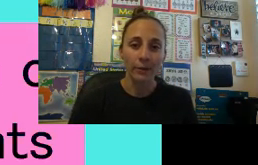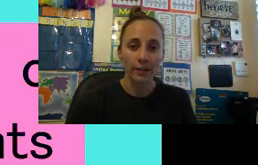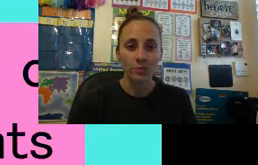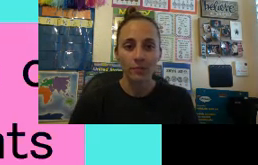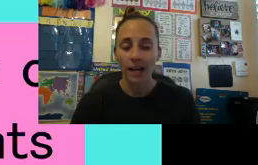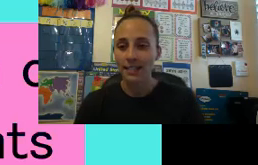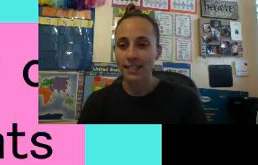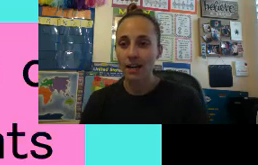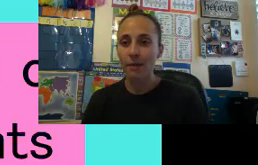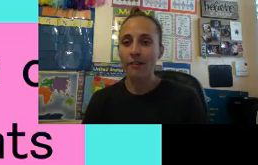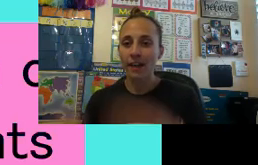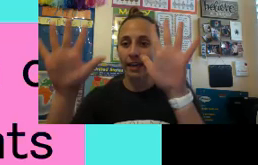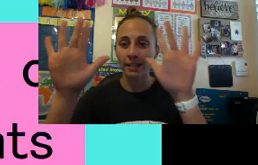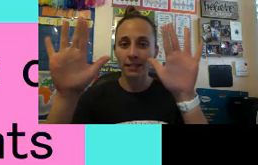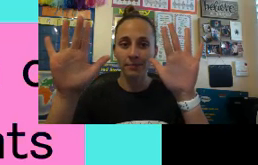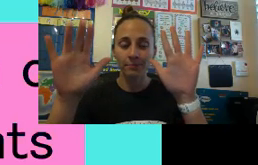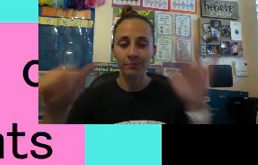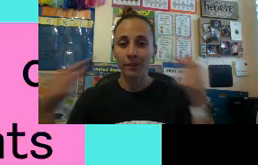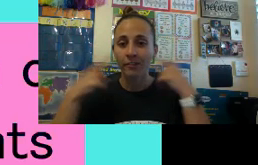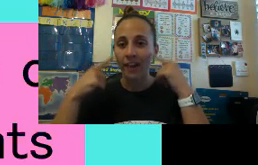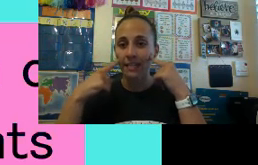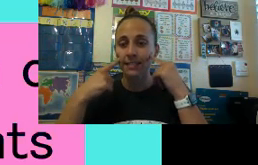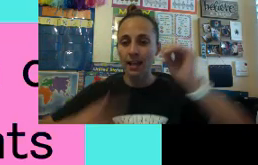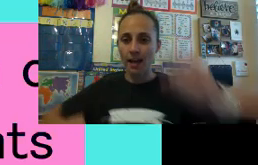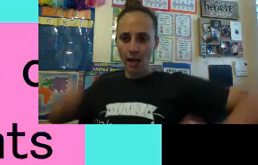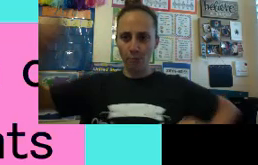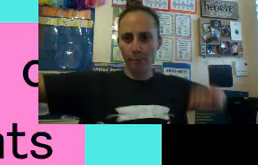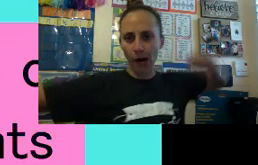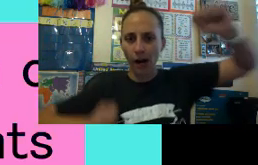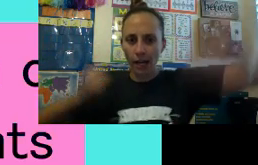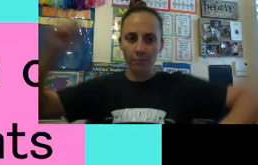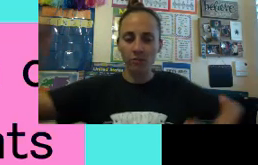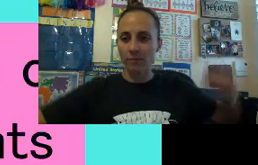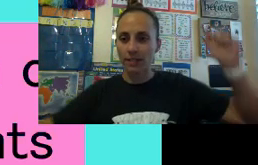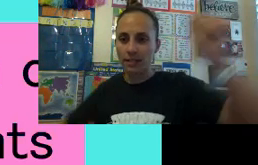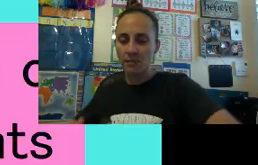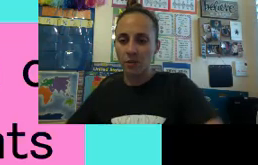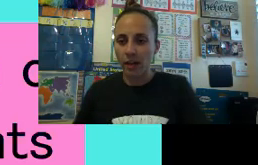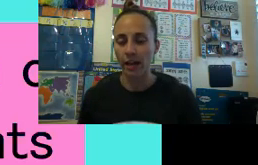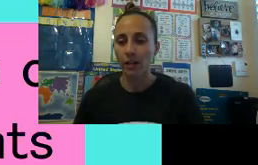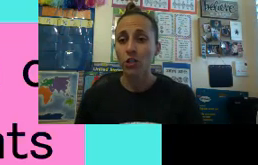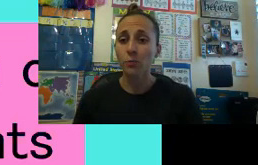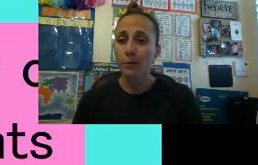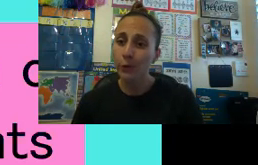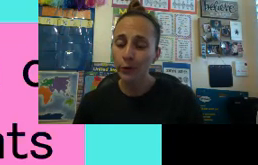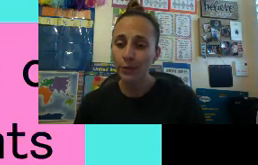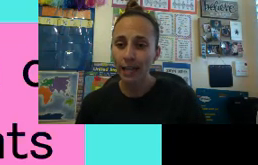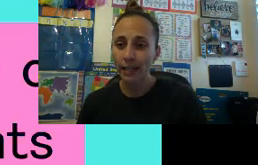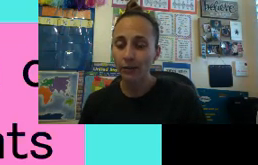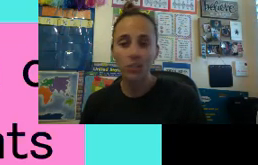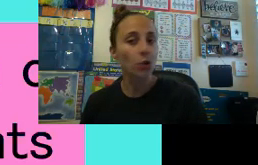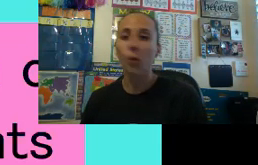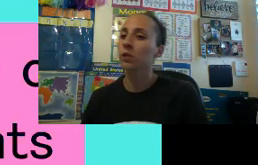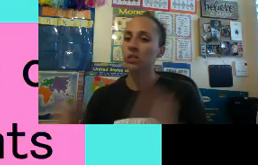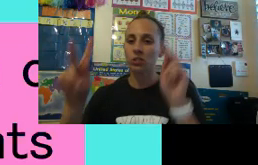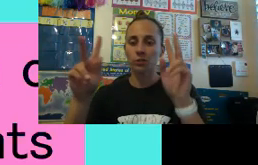Sign language, a system of hand, face, and body movements to communicate. So people who use sign